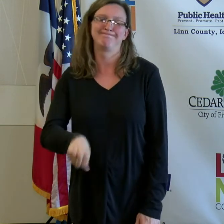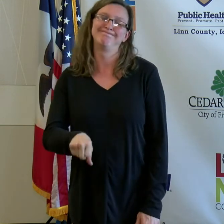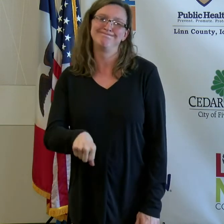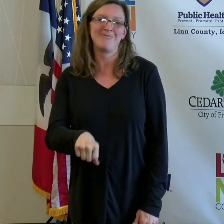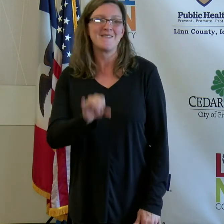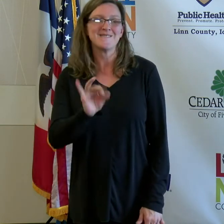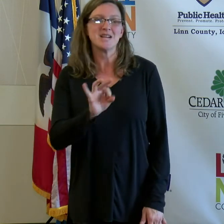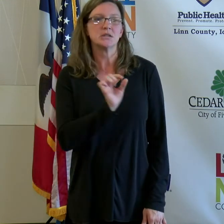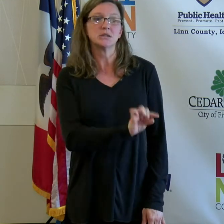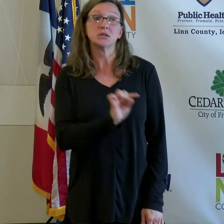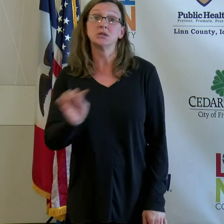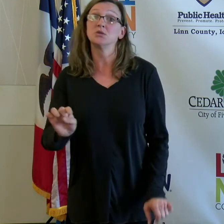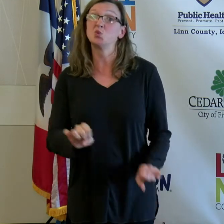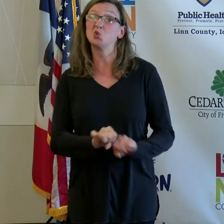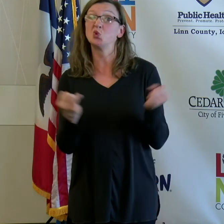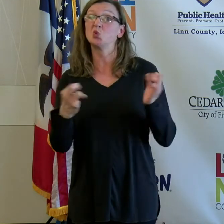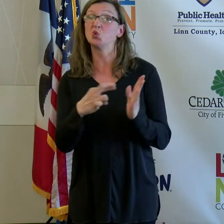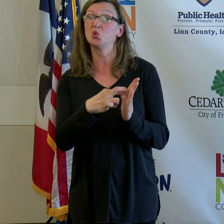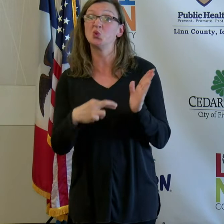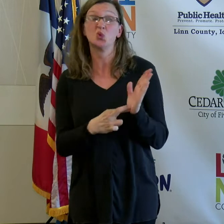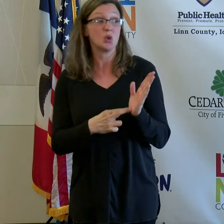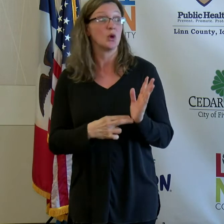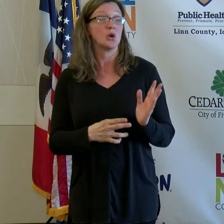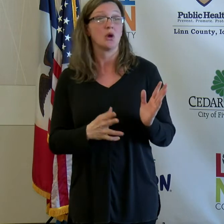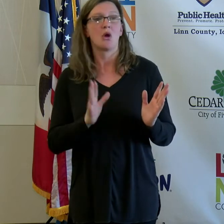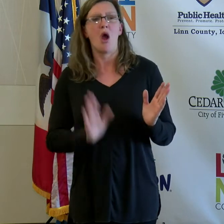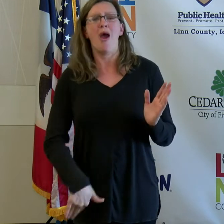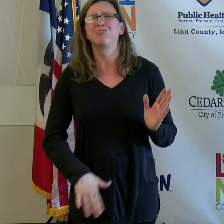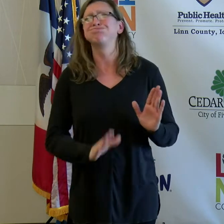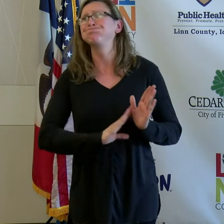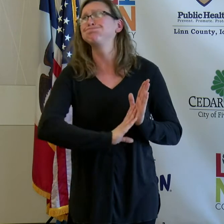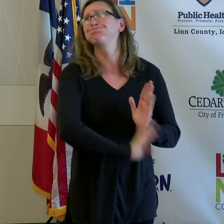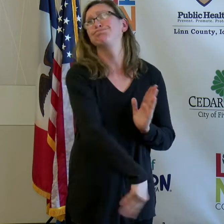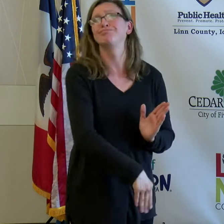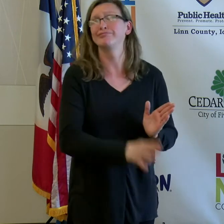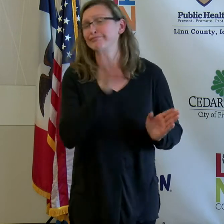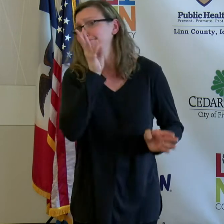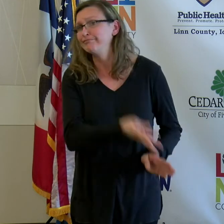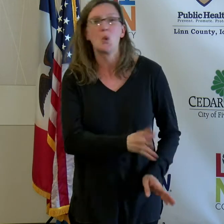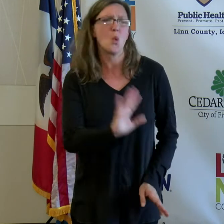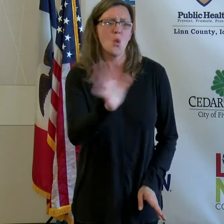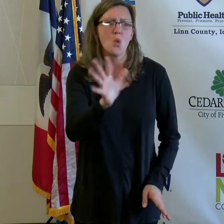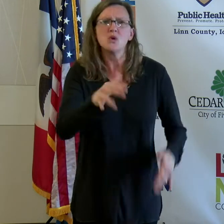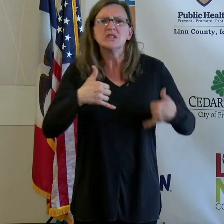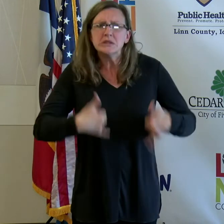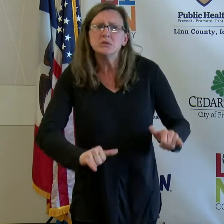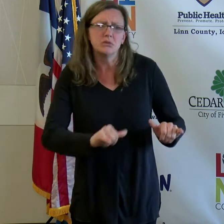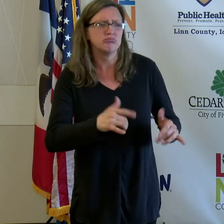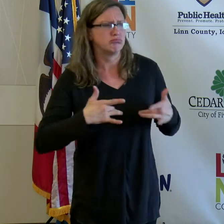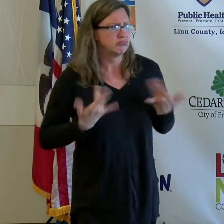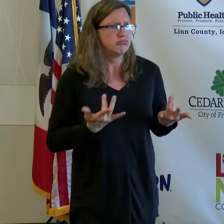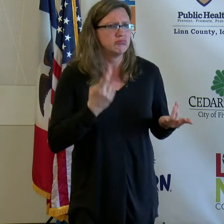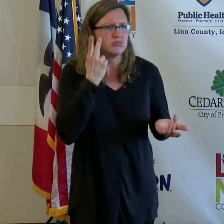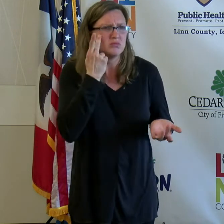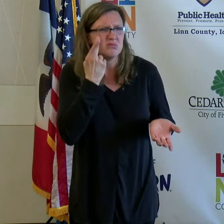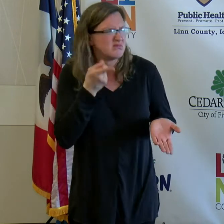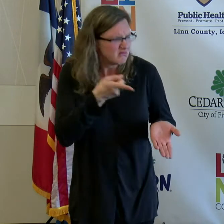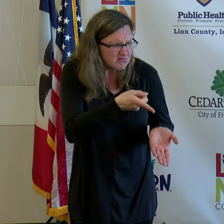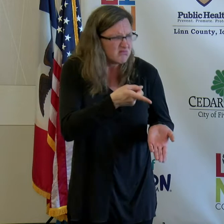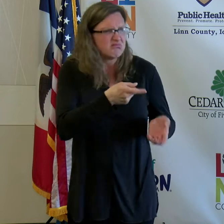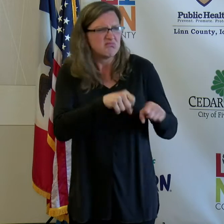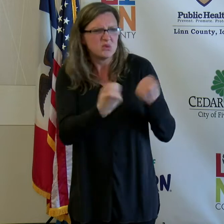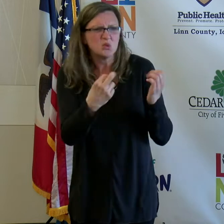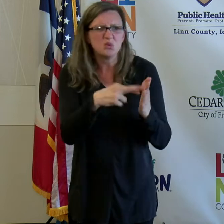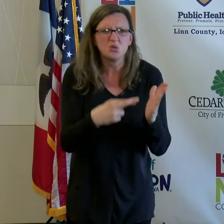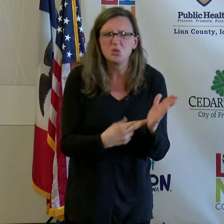attention. When we have seen a few individuals together, like 4 or 5 people, it's been mostly families